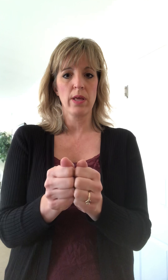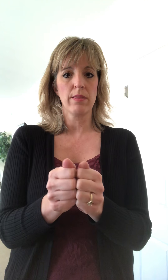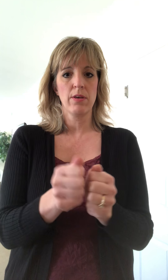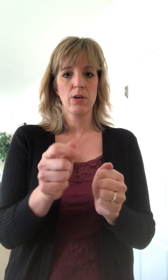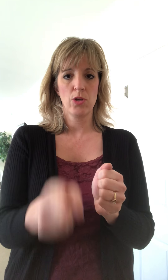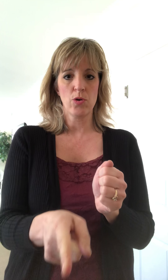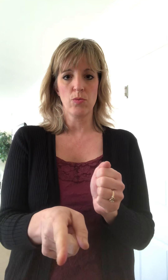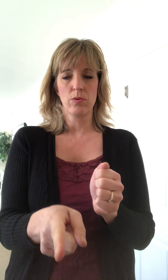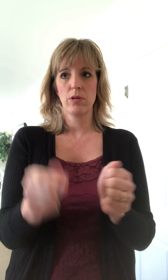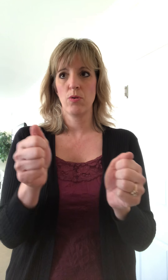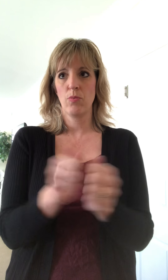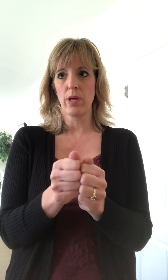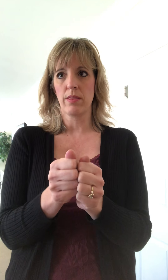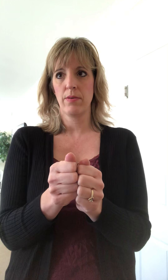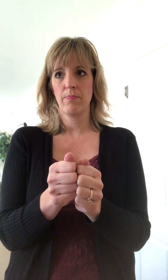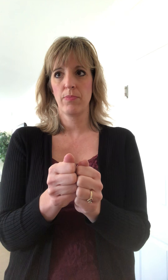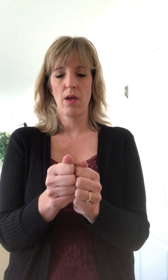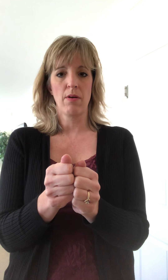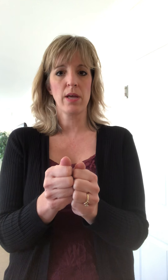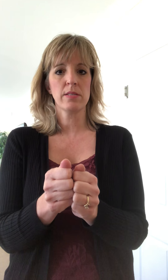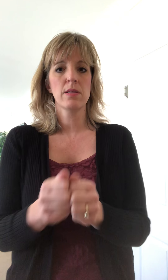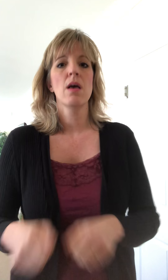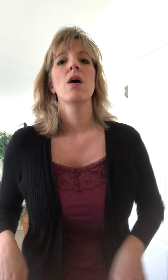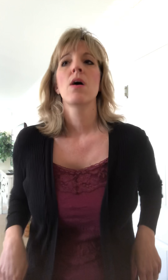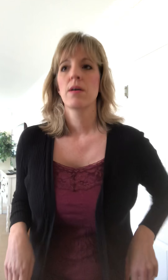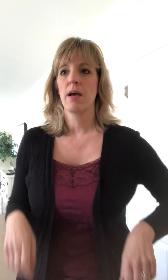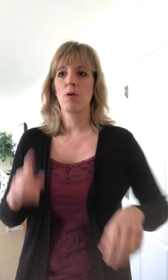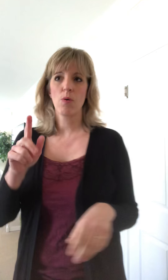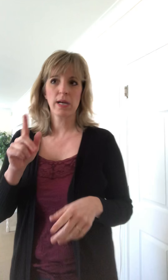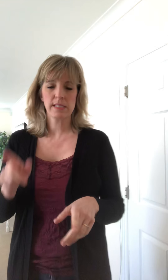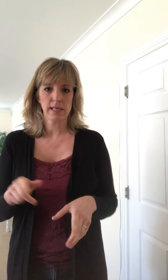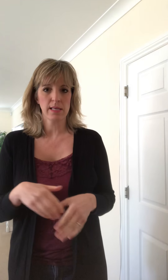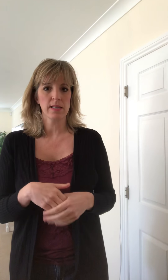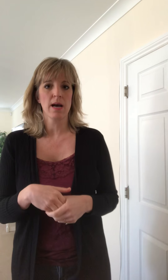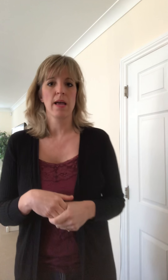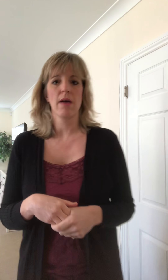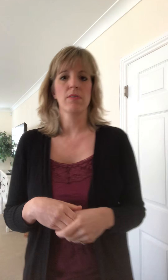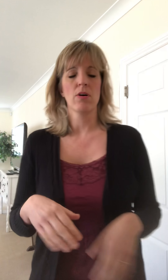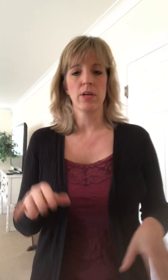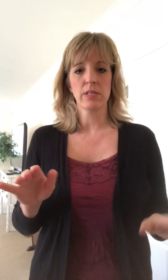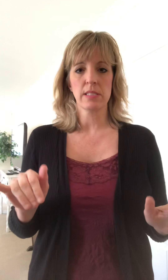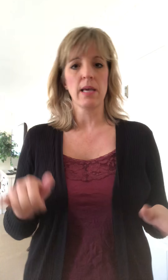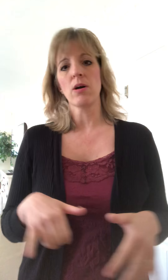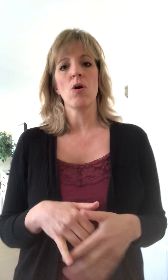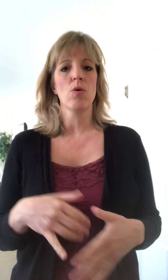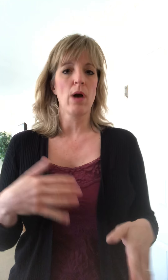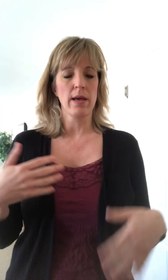with you. With, all right? Now, OIC, I have it on there, is like, I